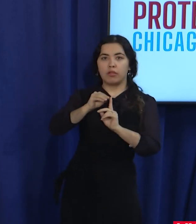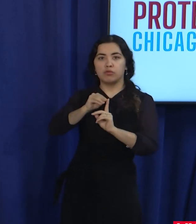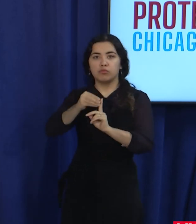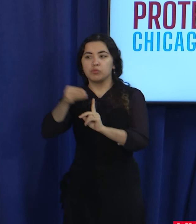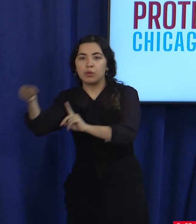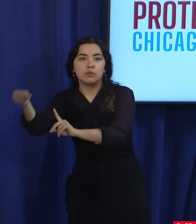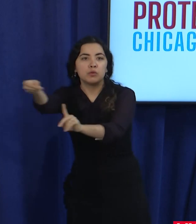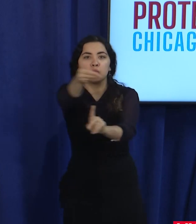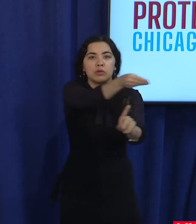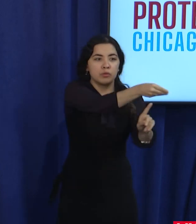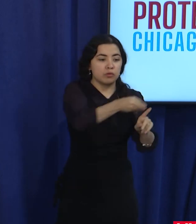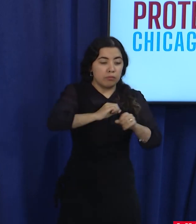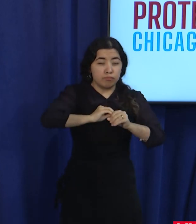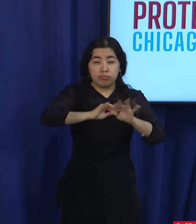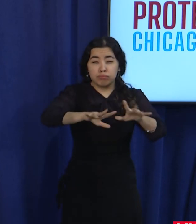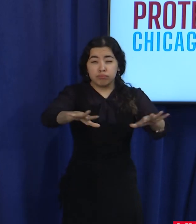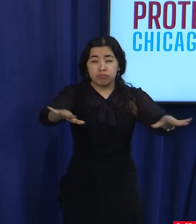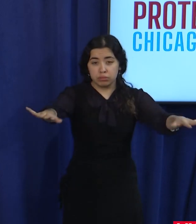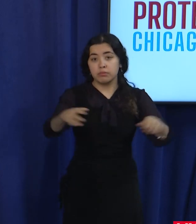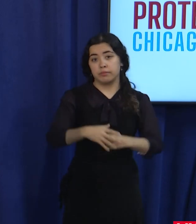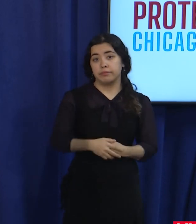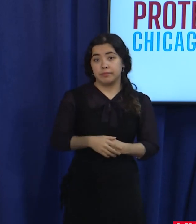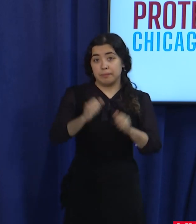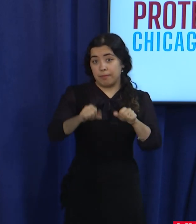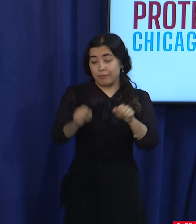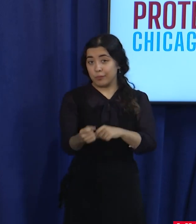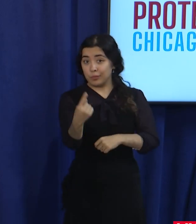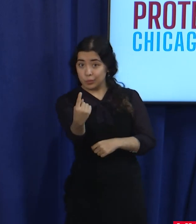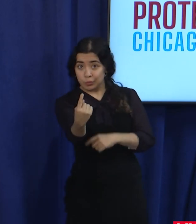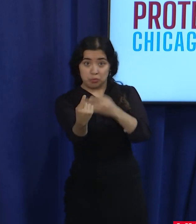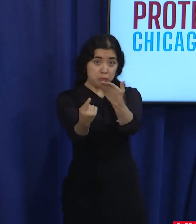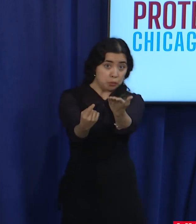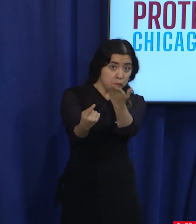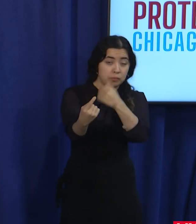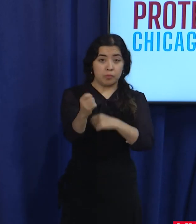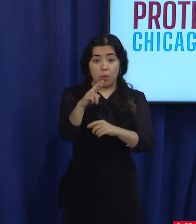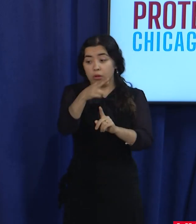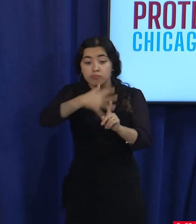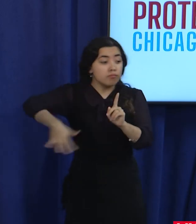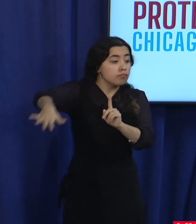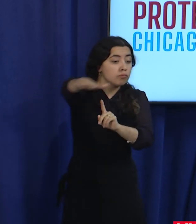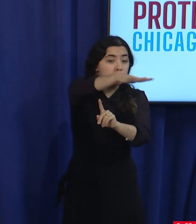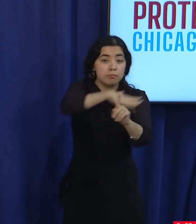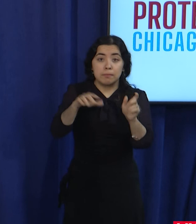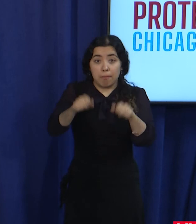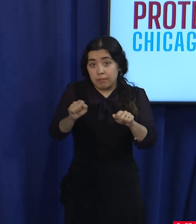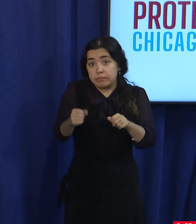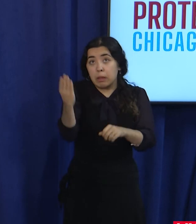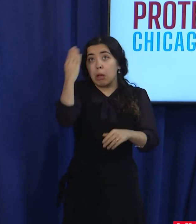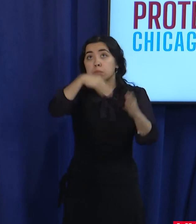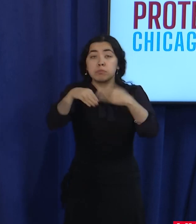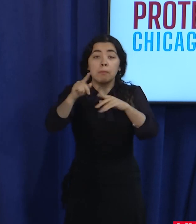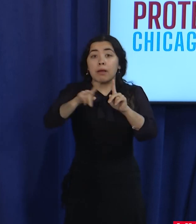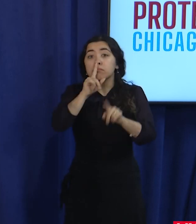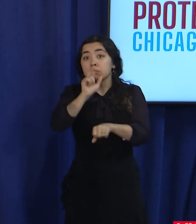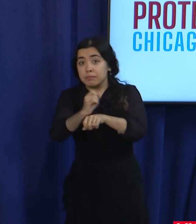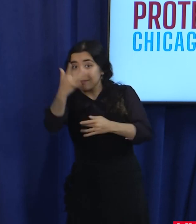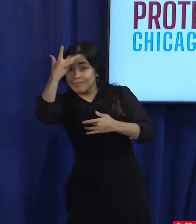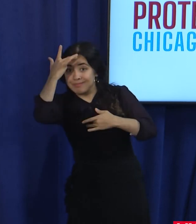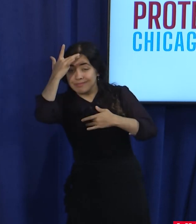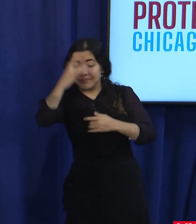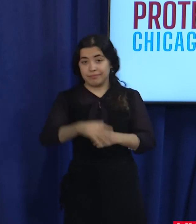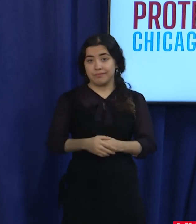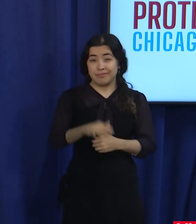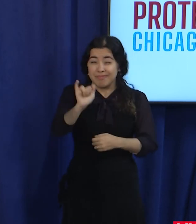disease. This too can be you or anybody around you. And that's why our mitigating efforts are so important. Wearing a